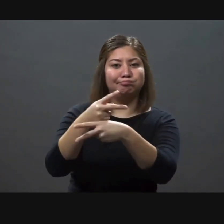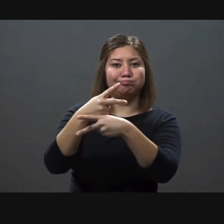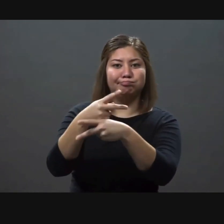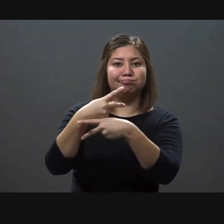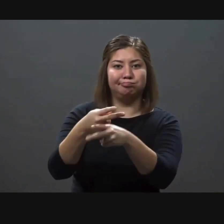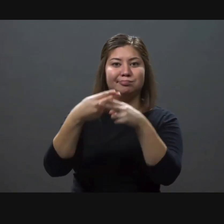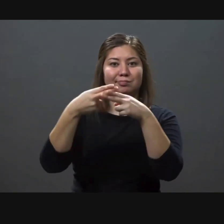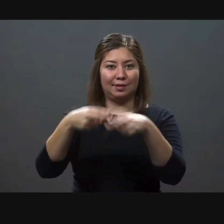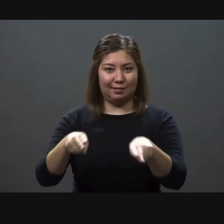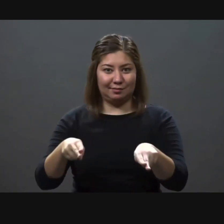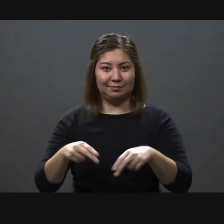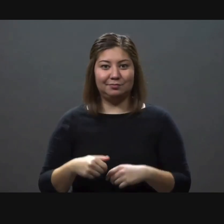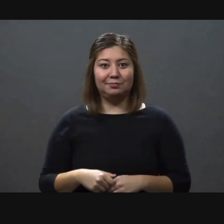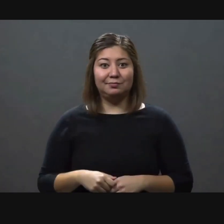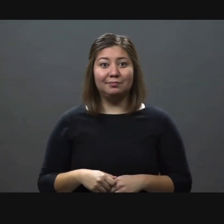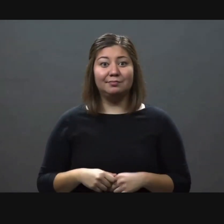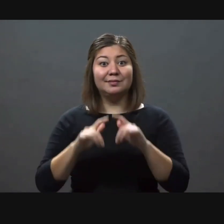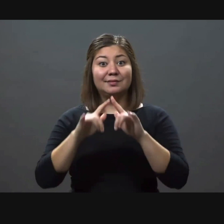the process.